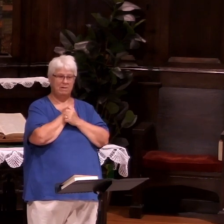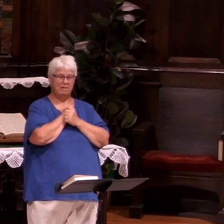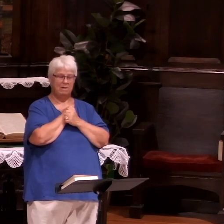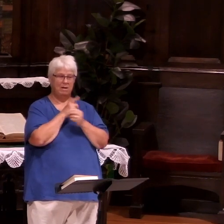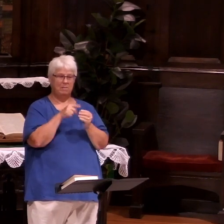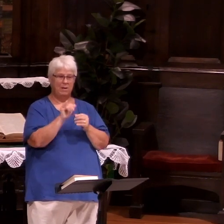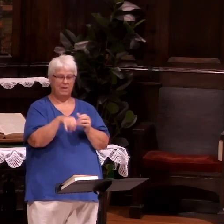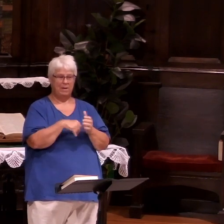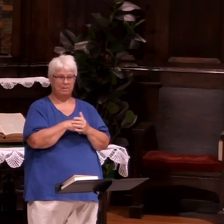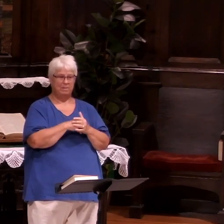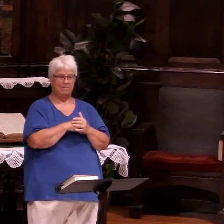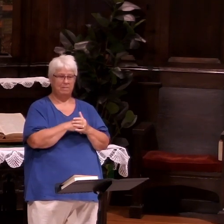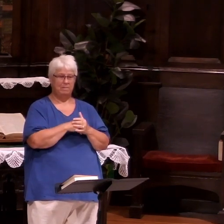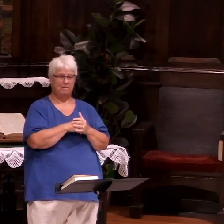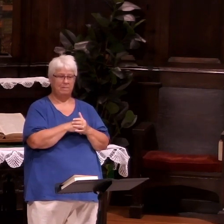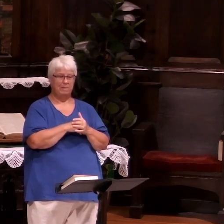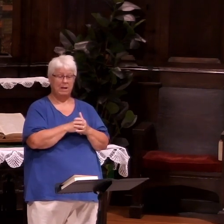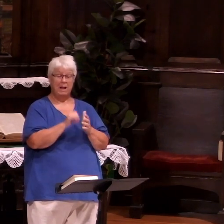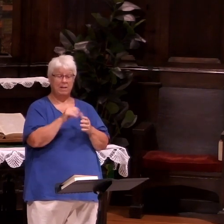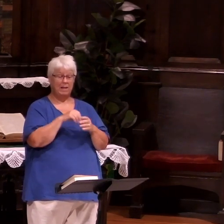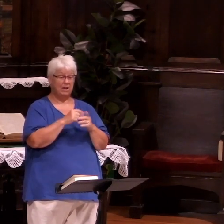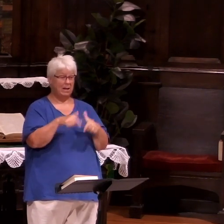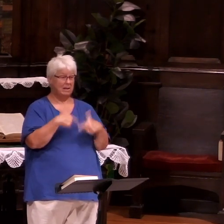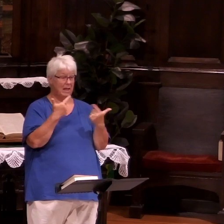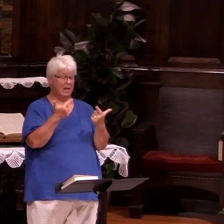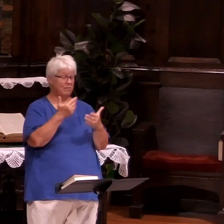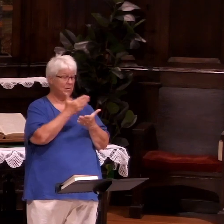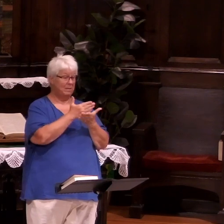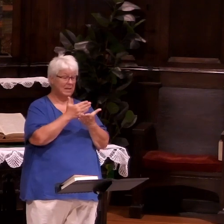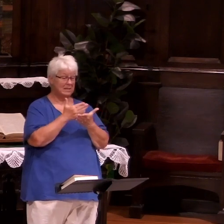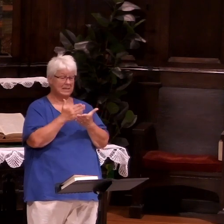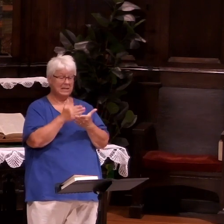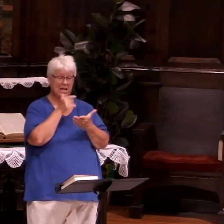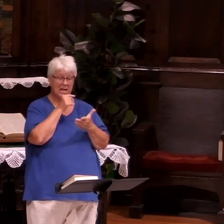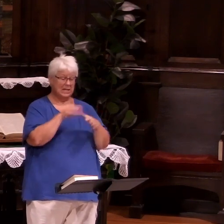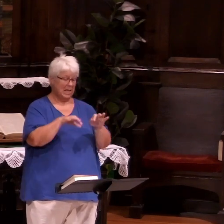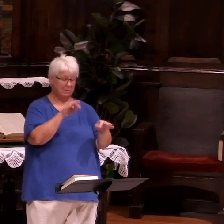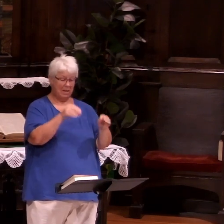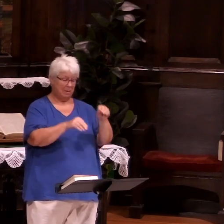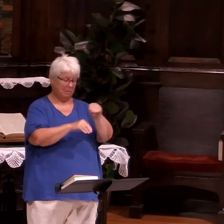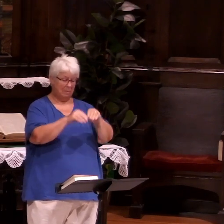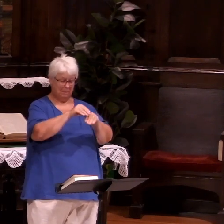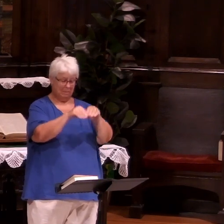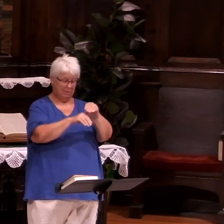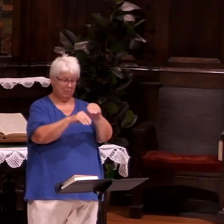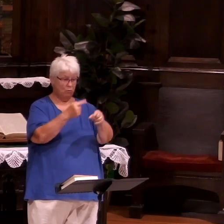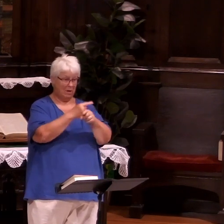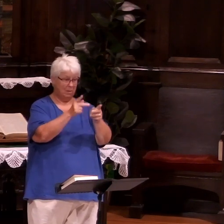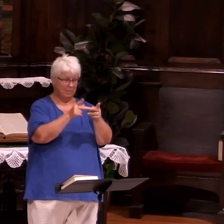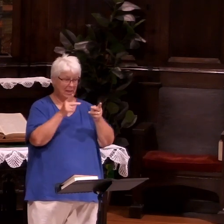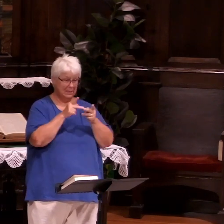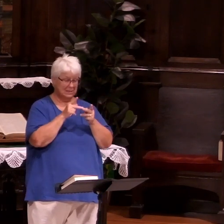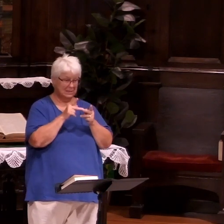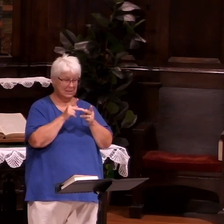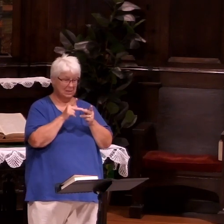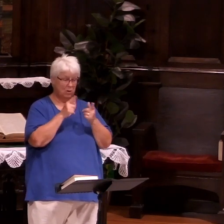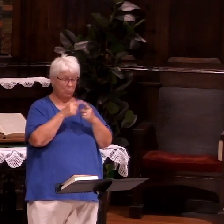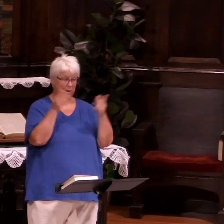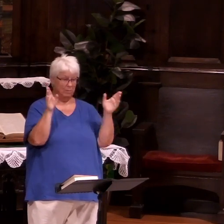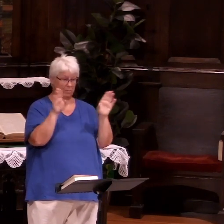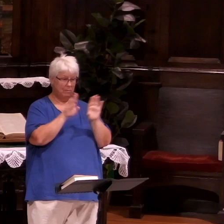about it. Because just like in life, the pieces aren't picked up and put in the correct place by the time the